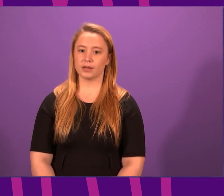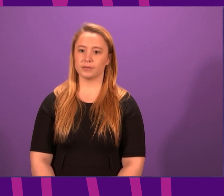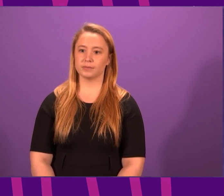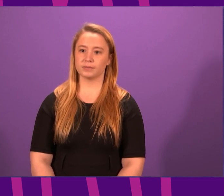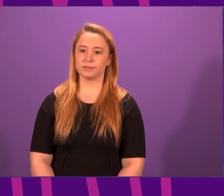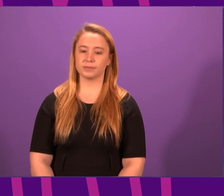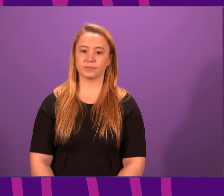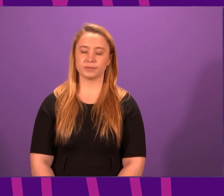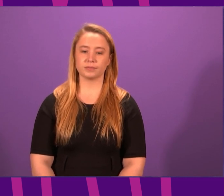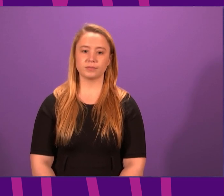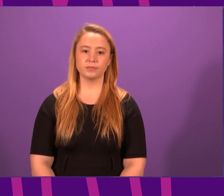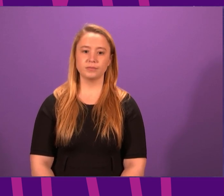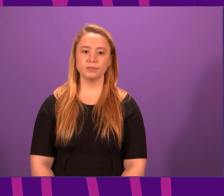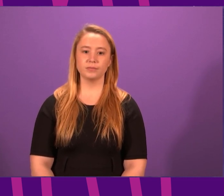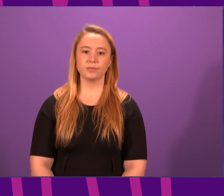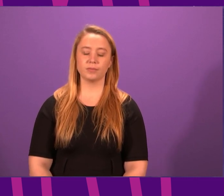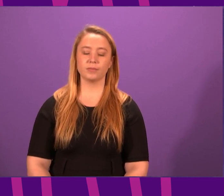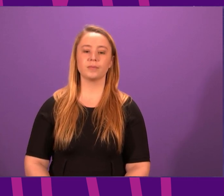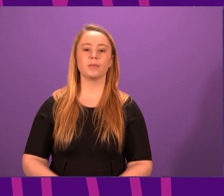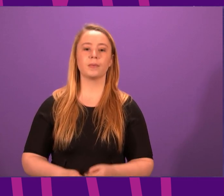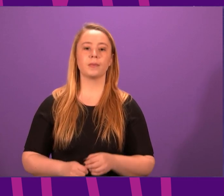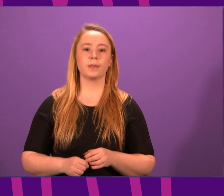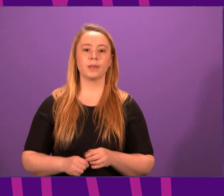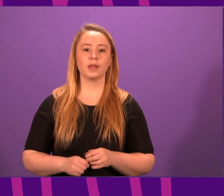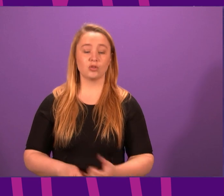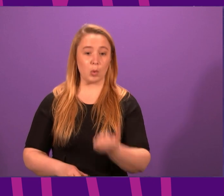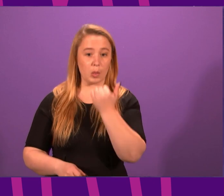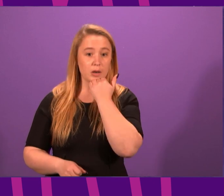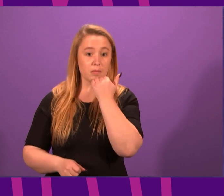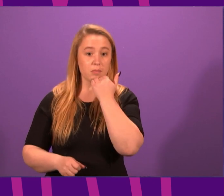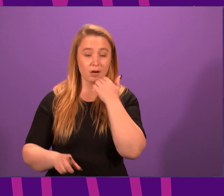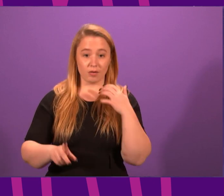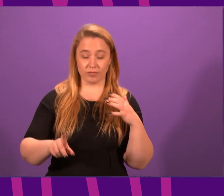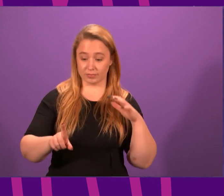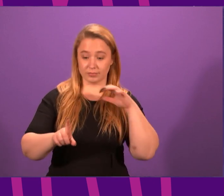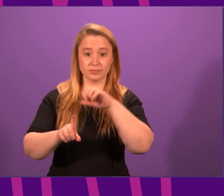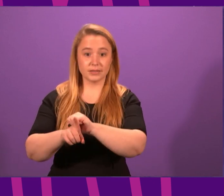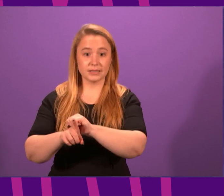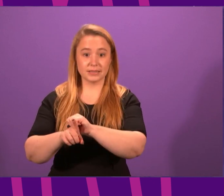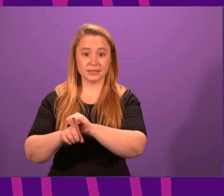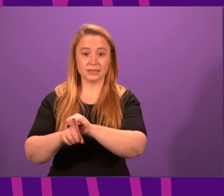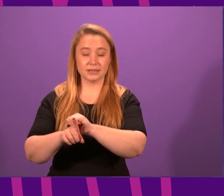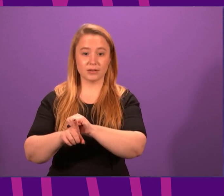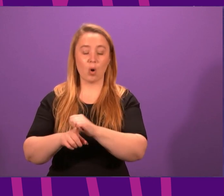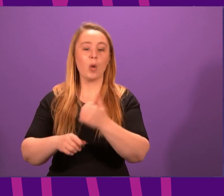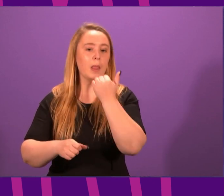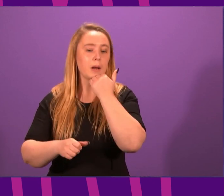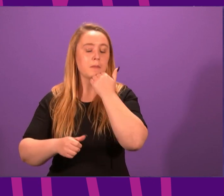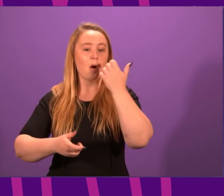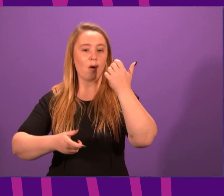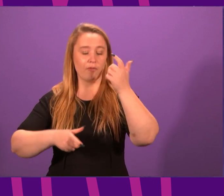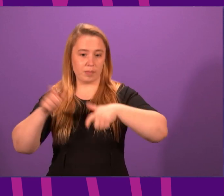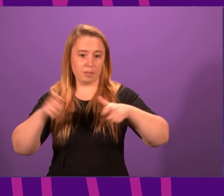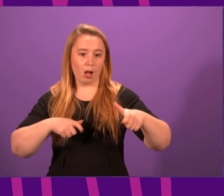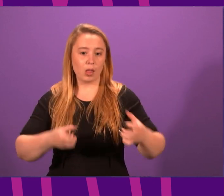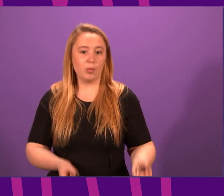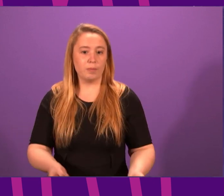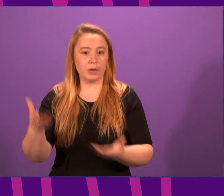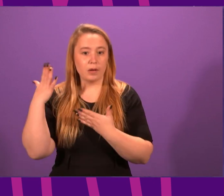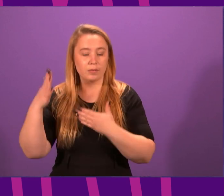is not overwhelmed by the number of cases that a number of people who are admitted to